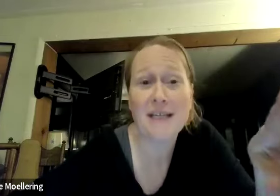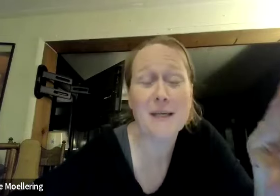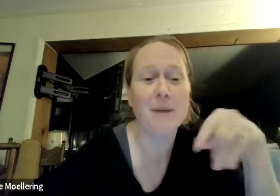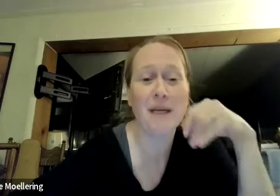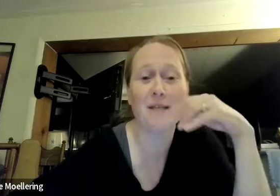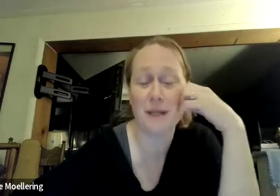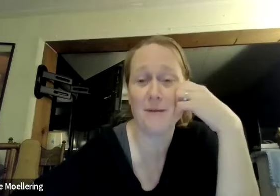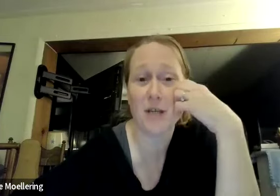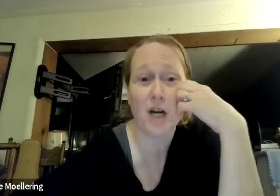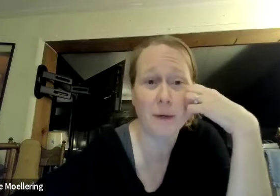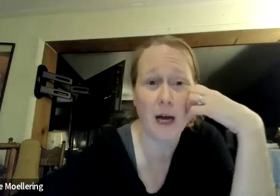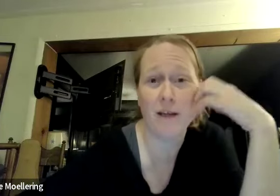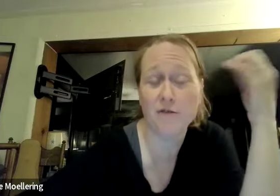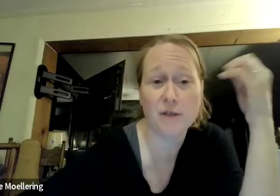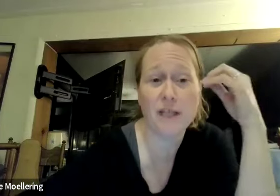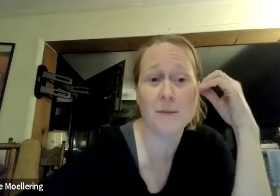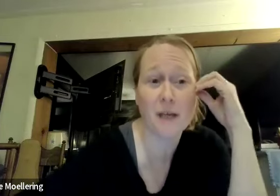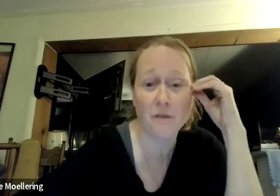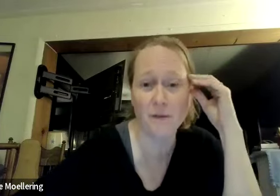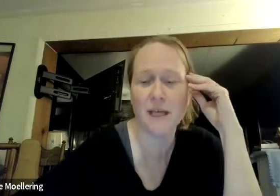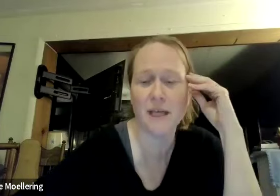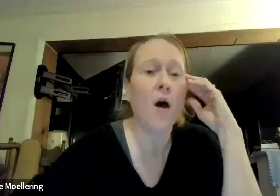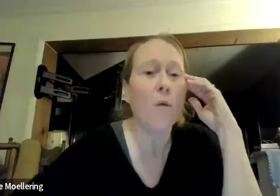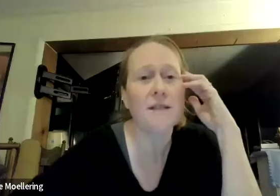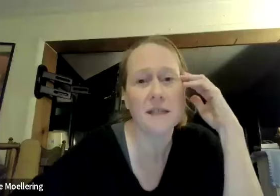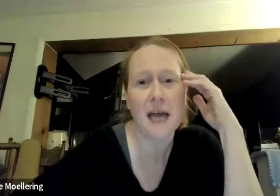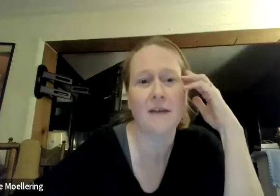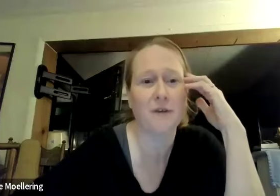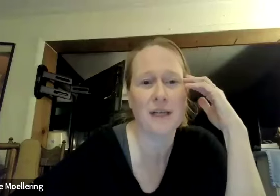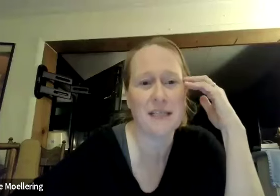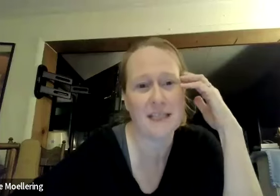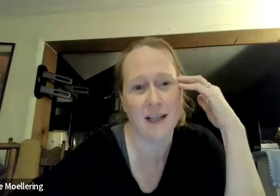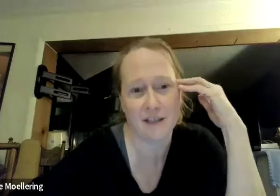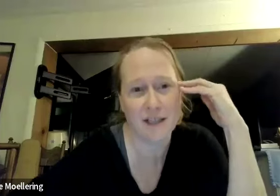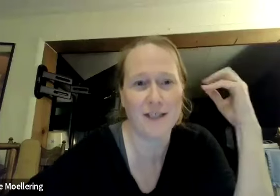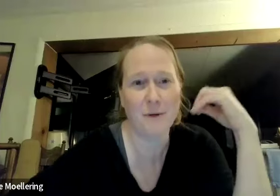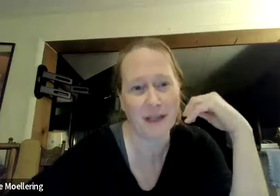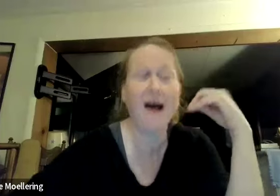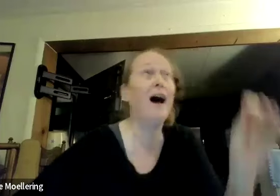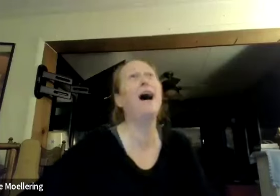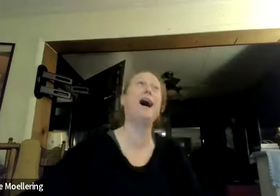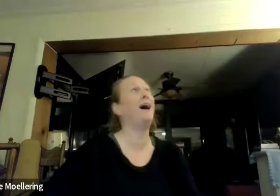hilarious because when he was talking about introducing himself, he was like, "What's the sign for anesthesiologist?" And we were like,